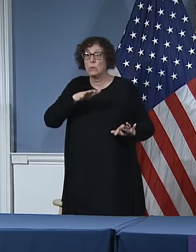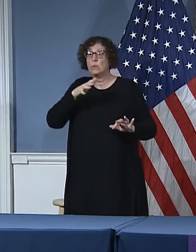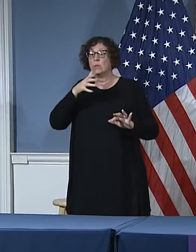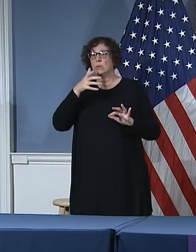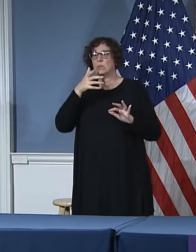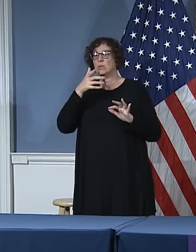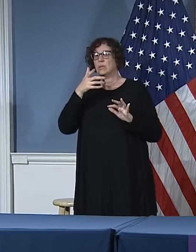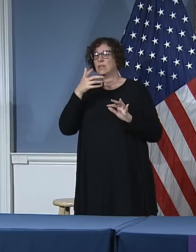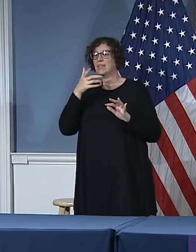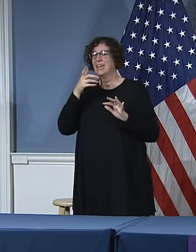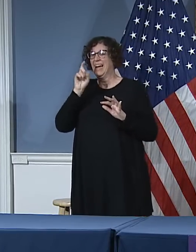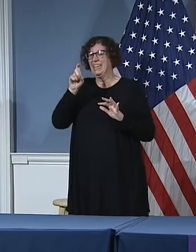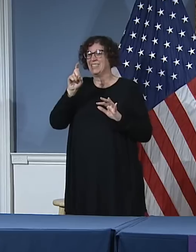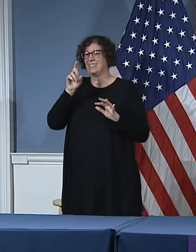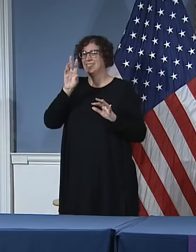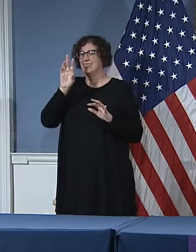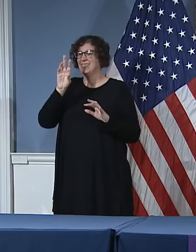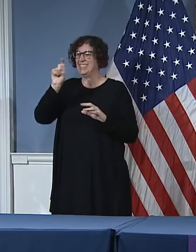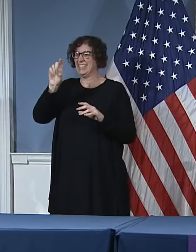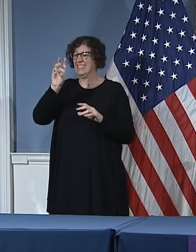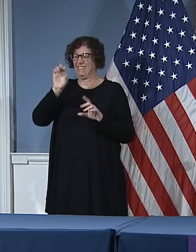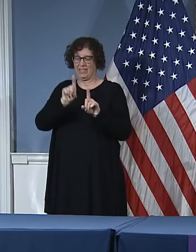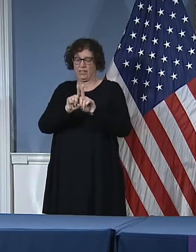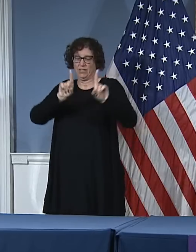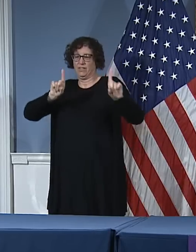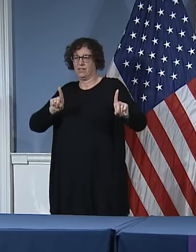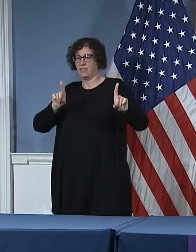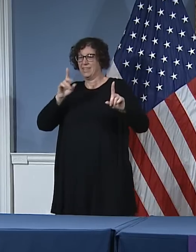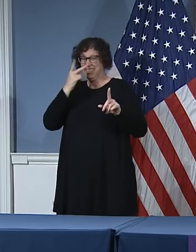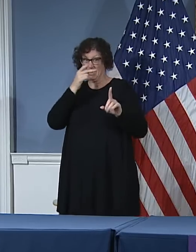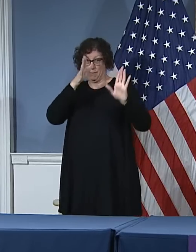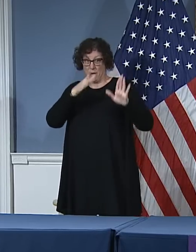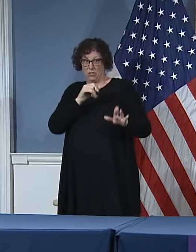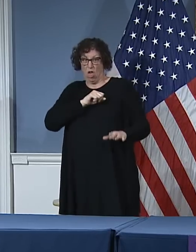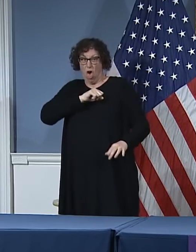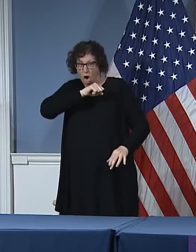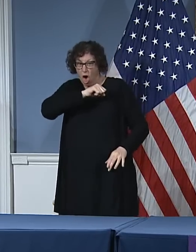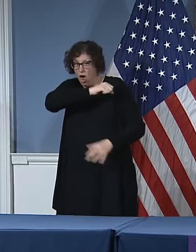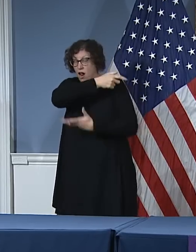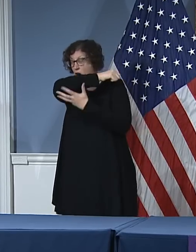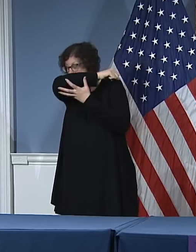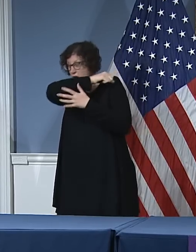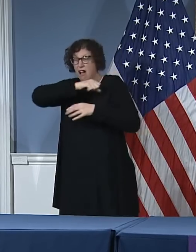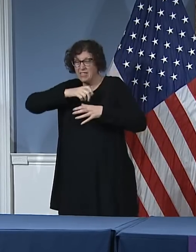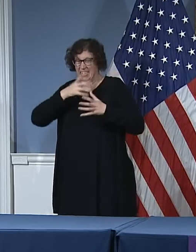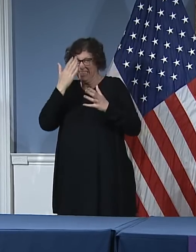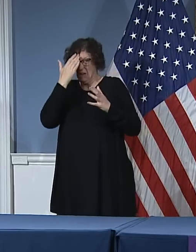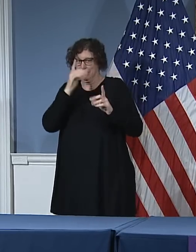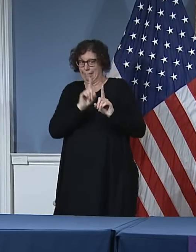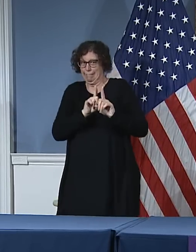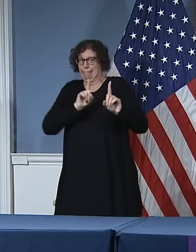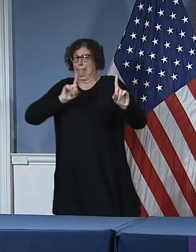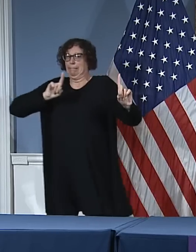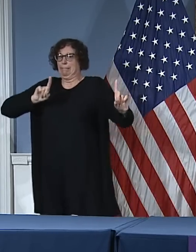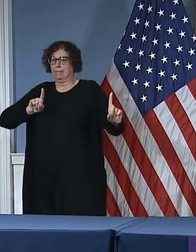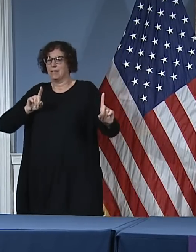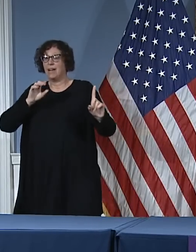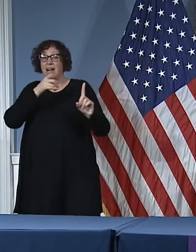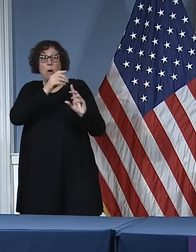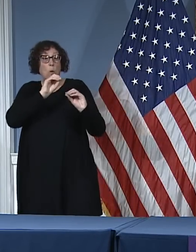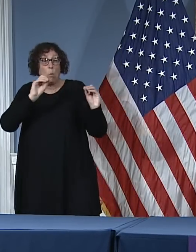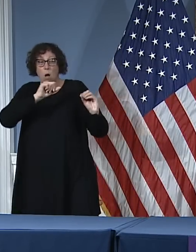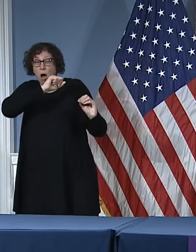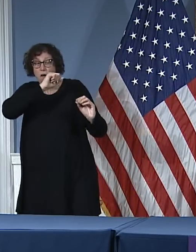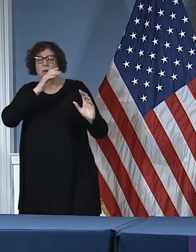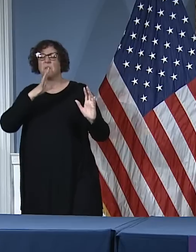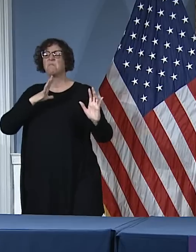of the basics. And it's not just passing someone in the street. It's not even limited contact. It goes back to